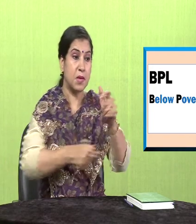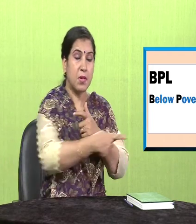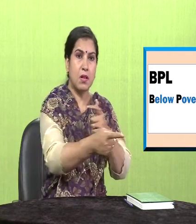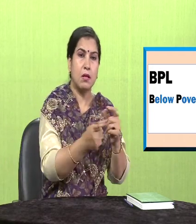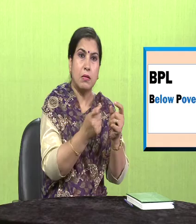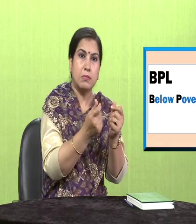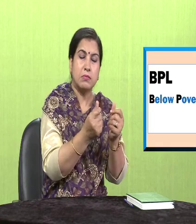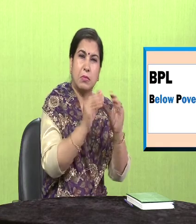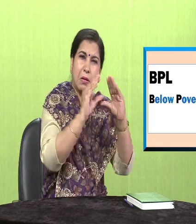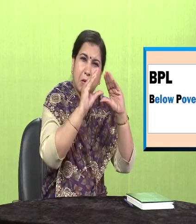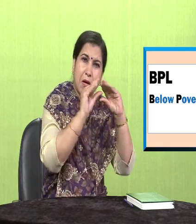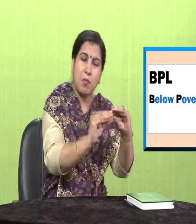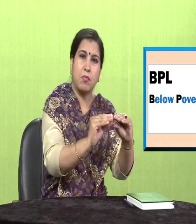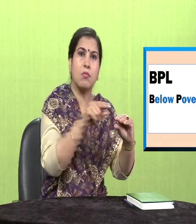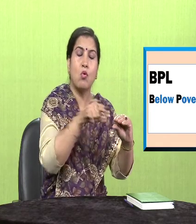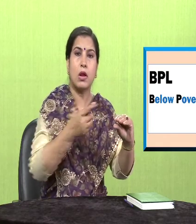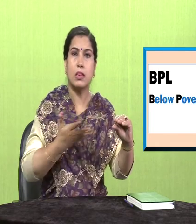to fulfill their basic needs.